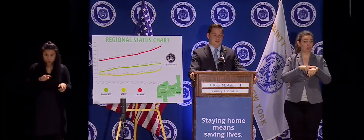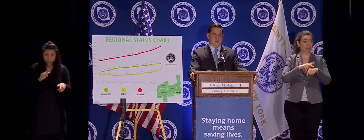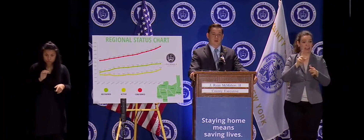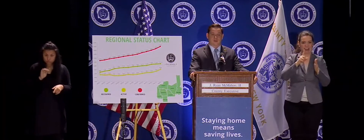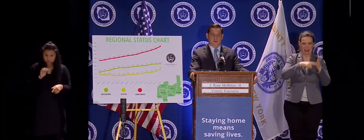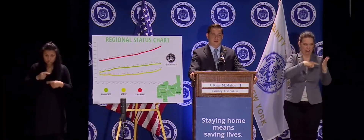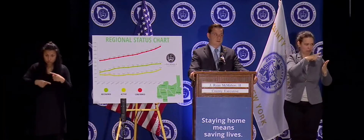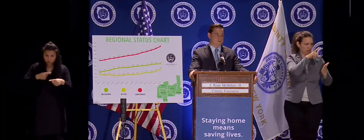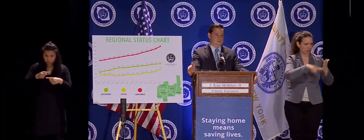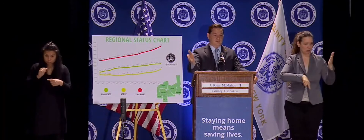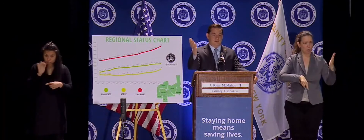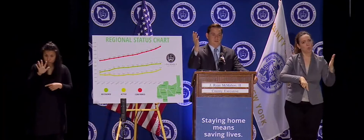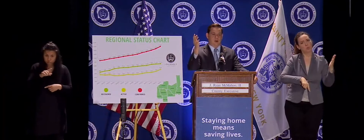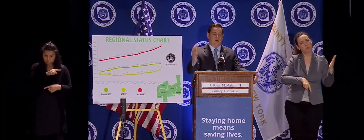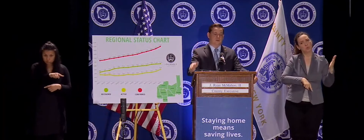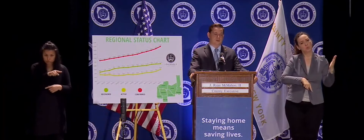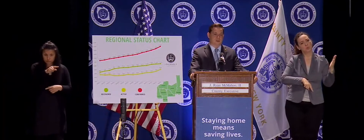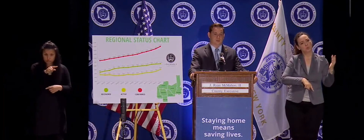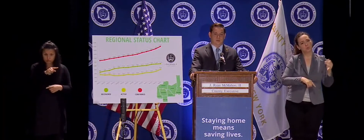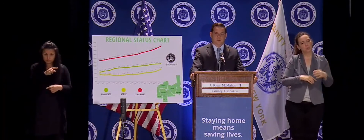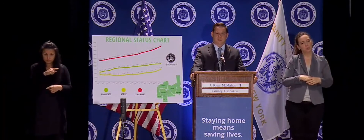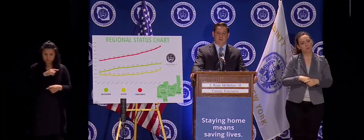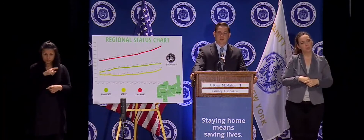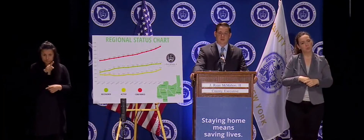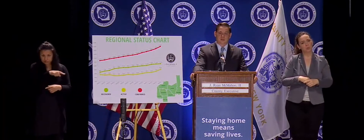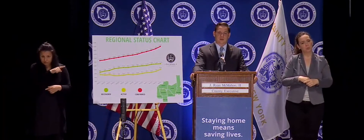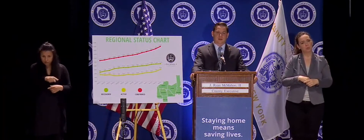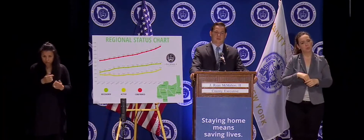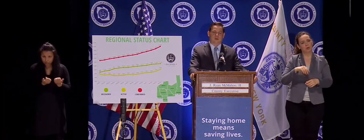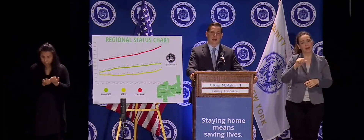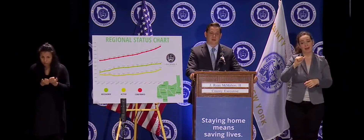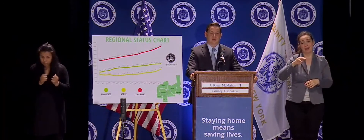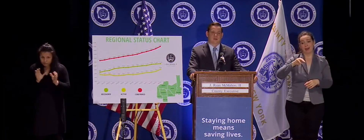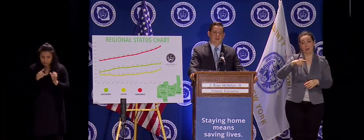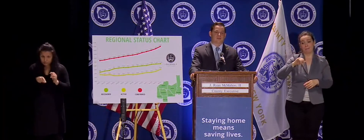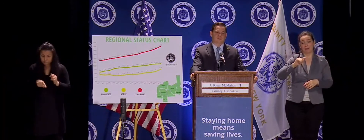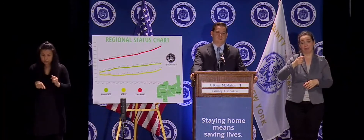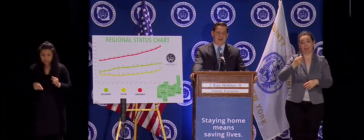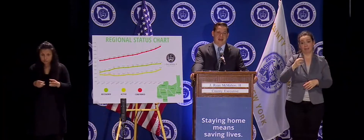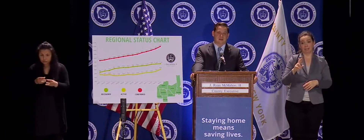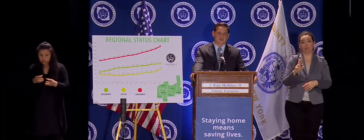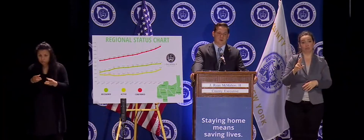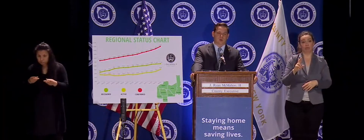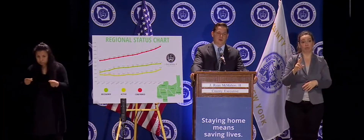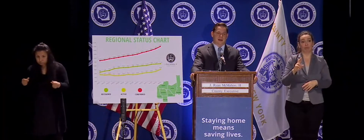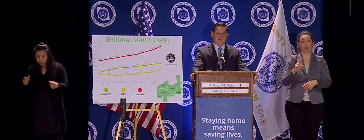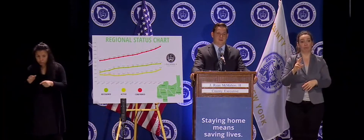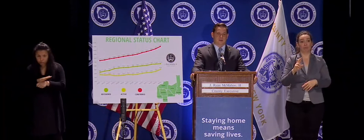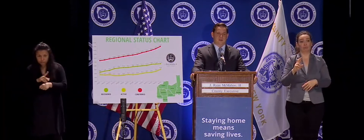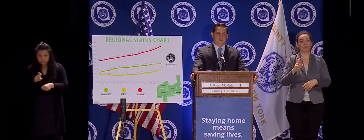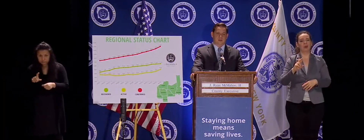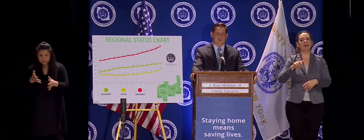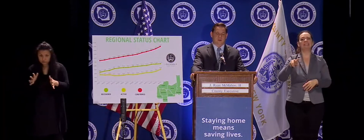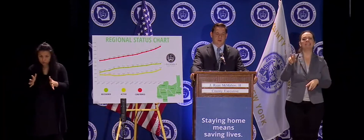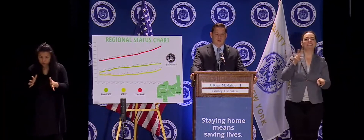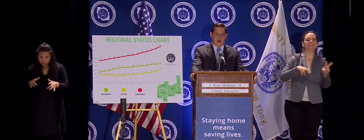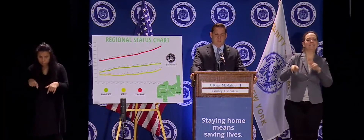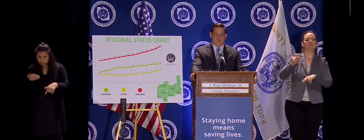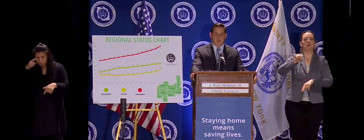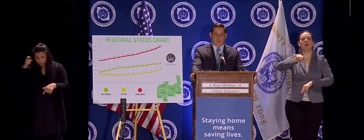behaves like SARS did and is gone for the summer, we can certainly look at other types of acts, local acts or things to